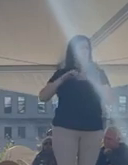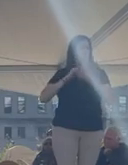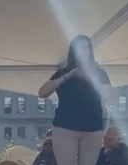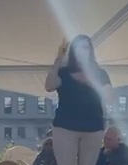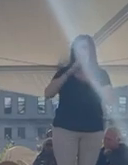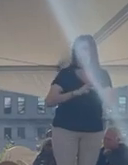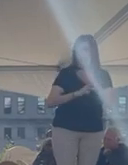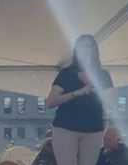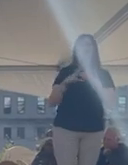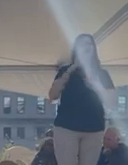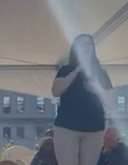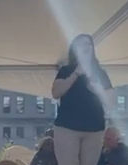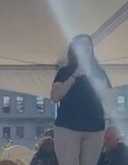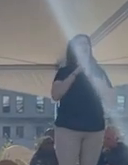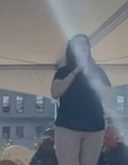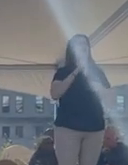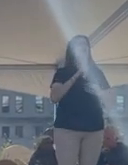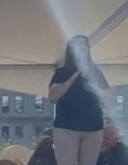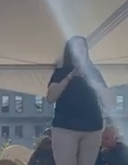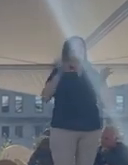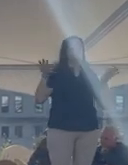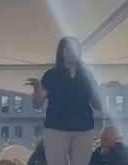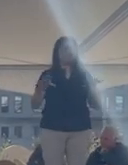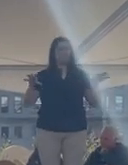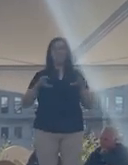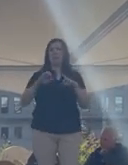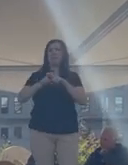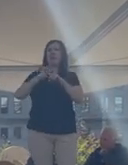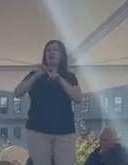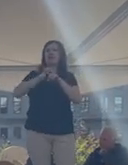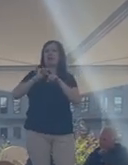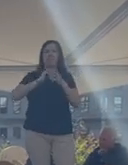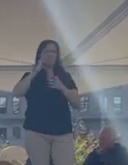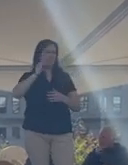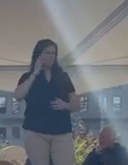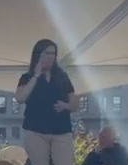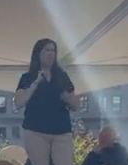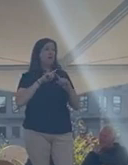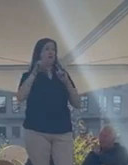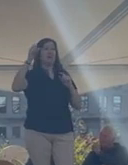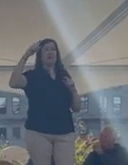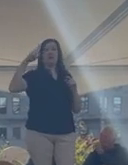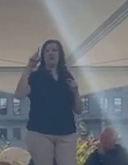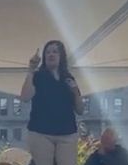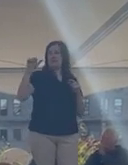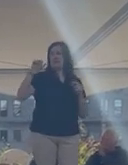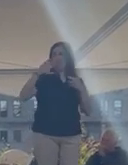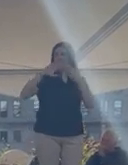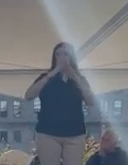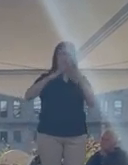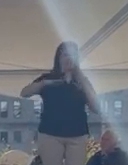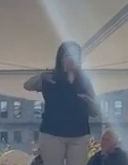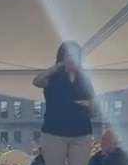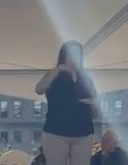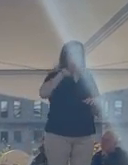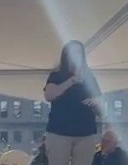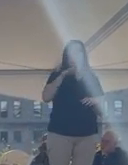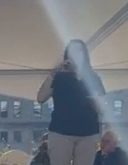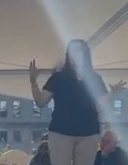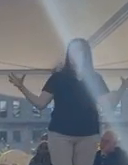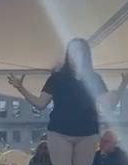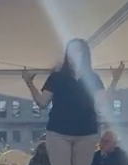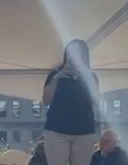to have a real hands-on practicum experience. But as a disability community, we need to